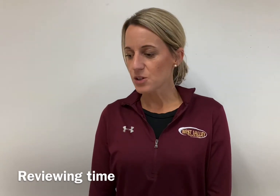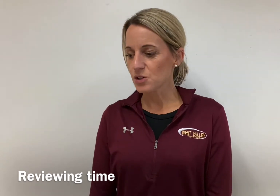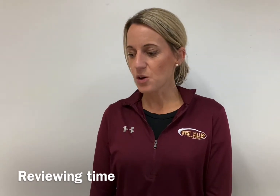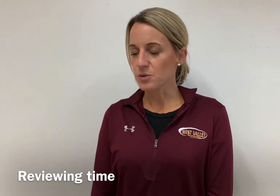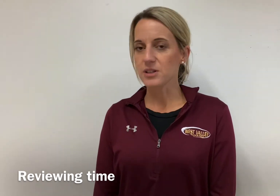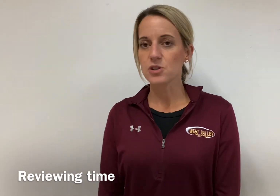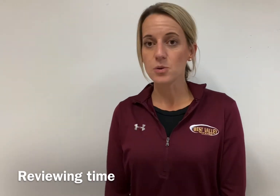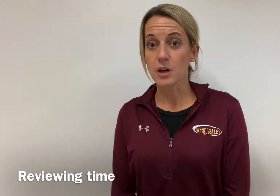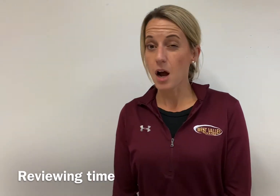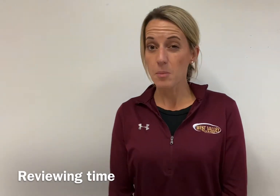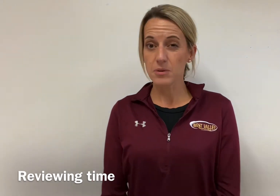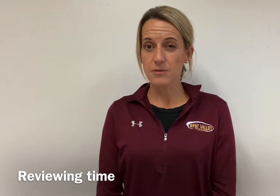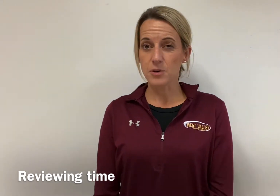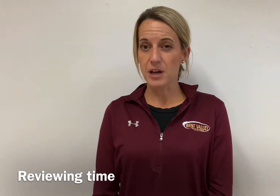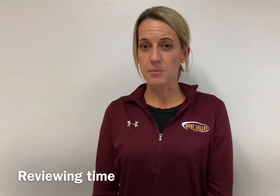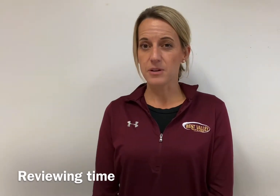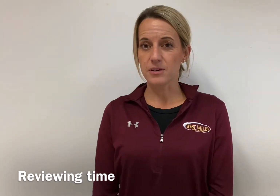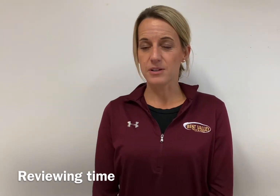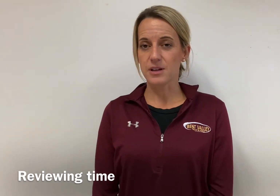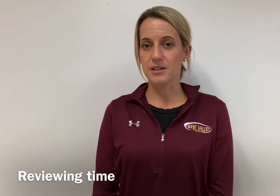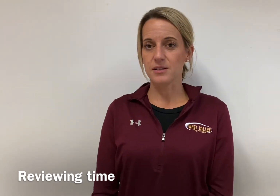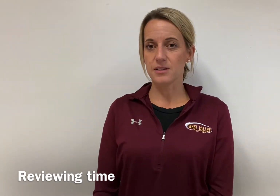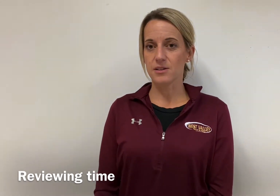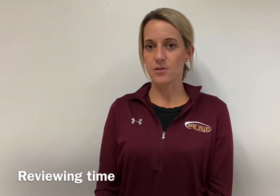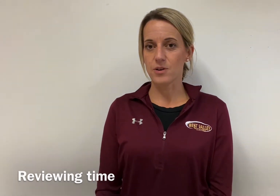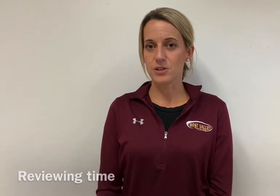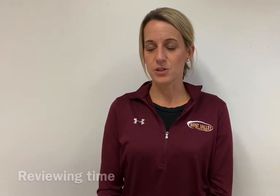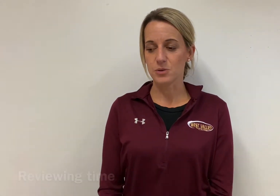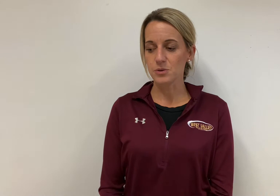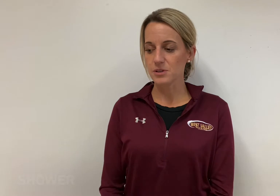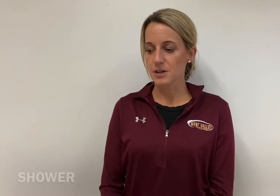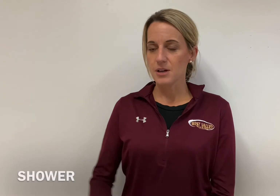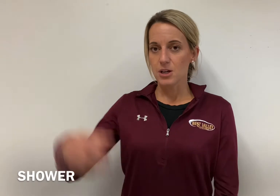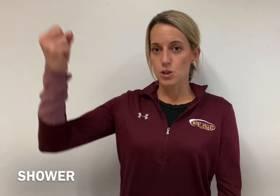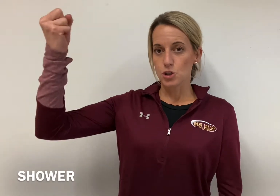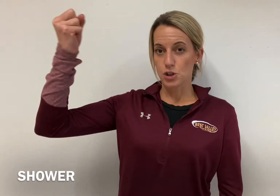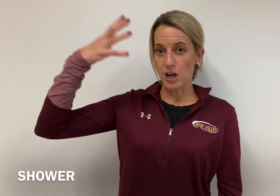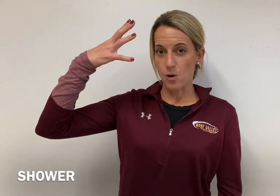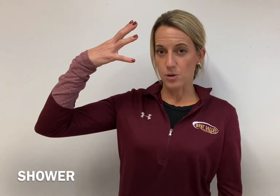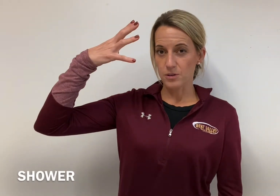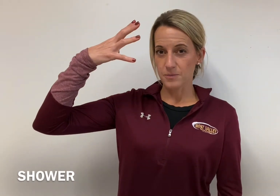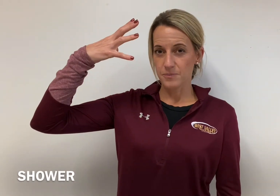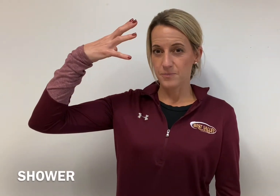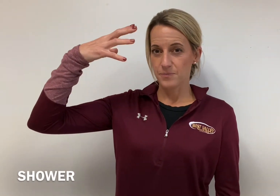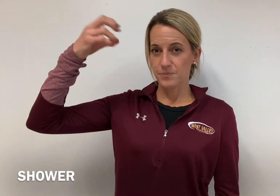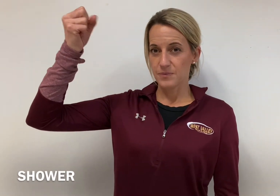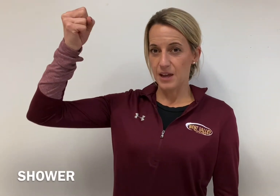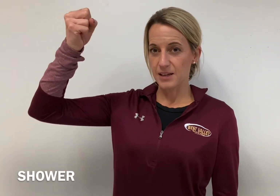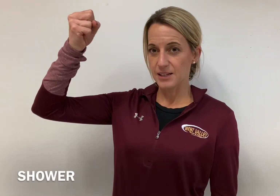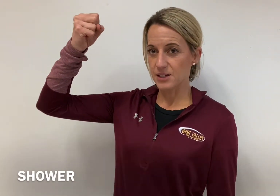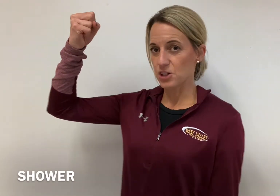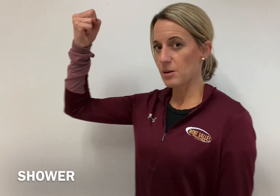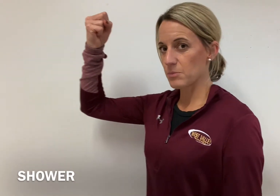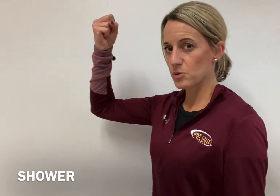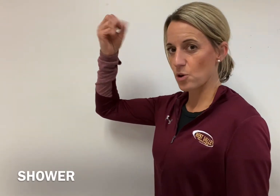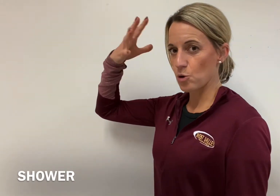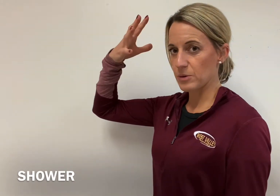So let's do a couple of vocabulary signs that they're going to use. Shower, S hand shape to open